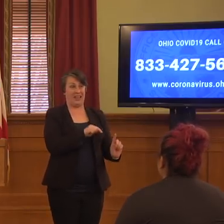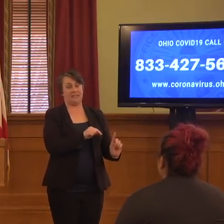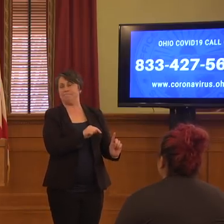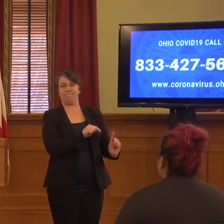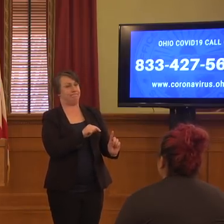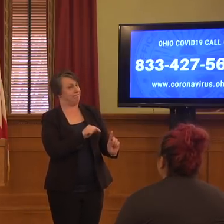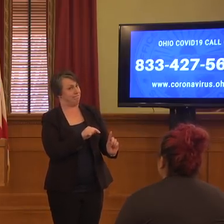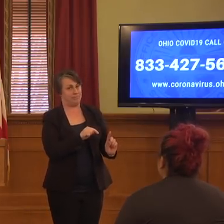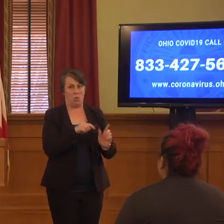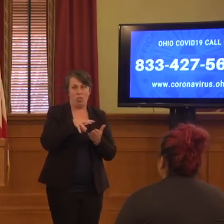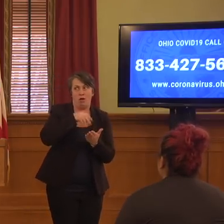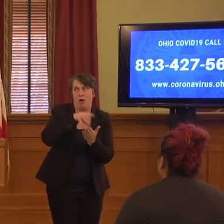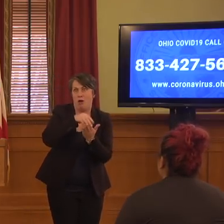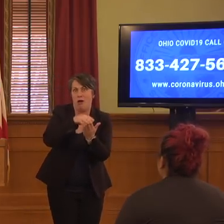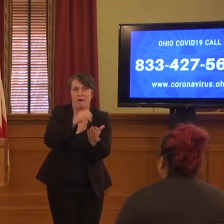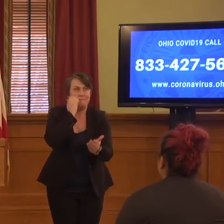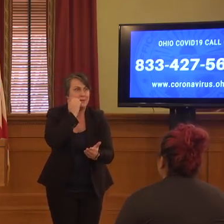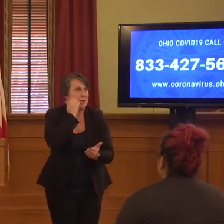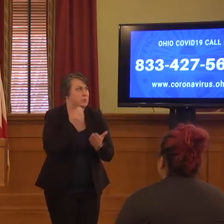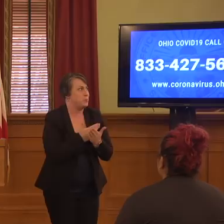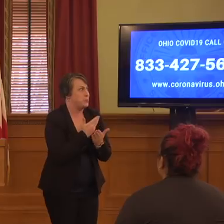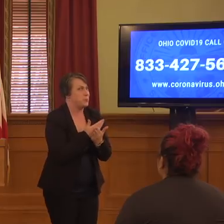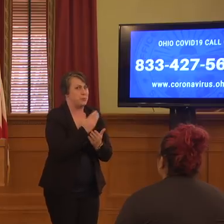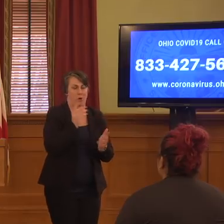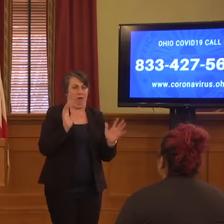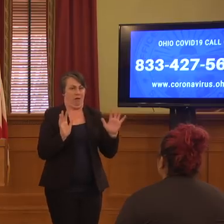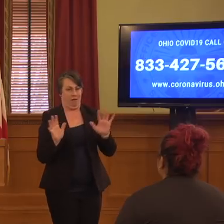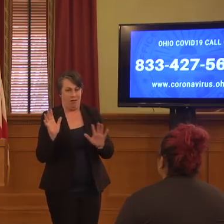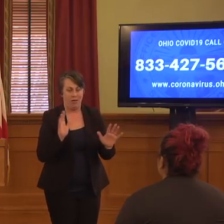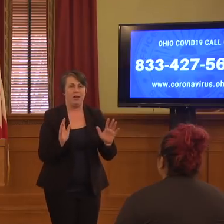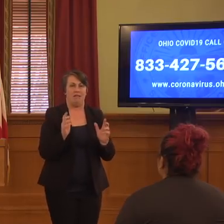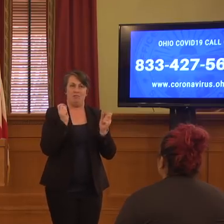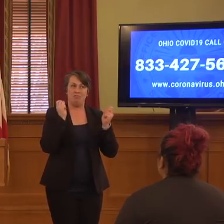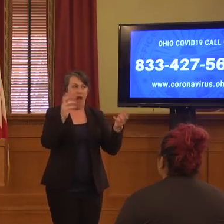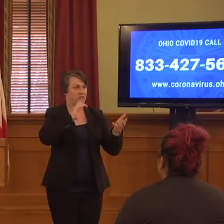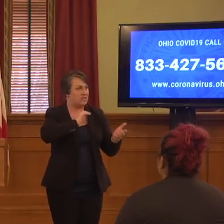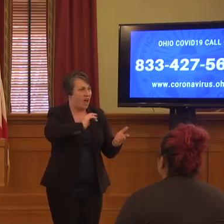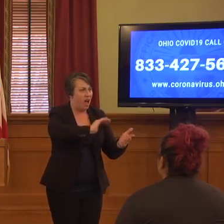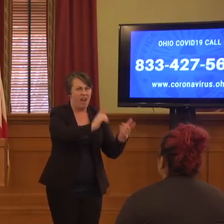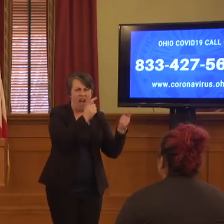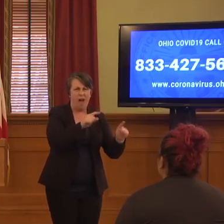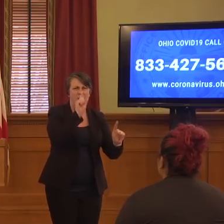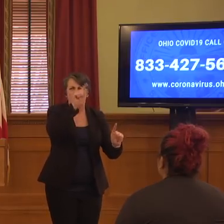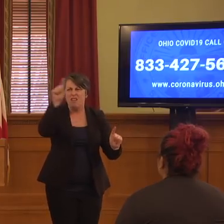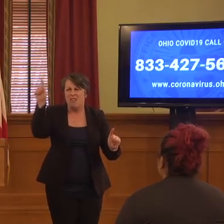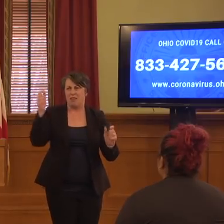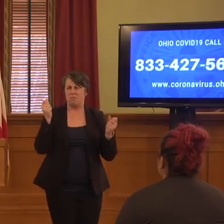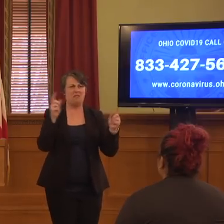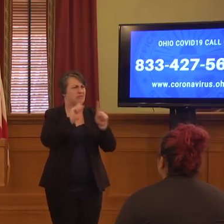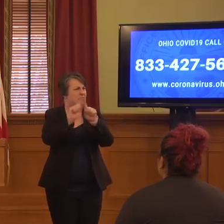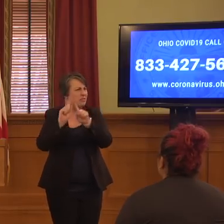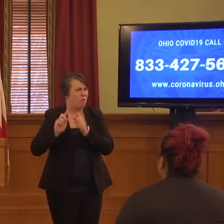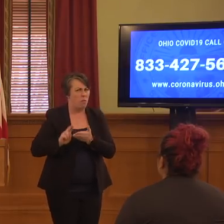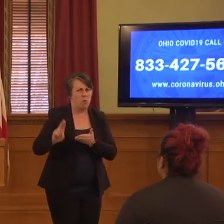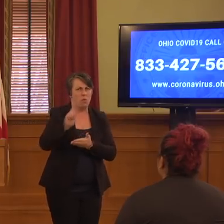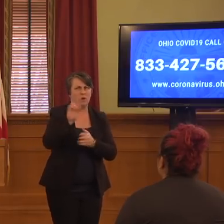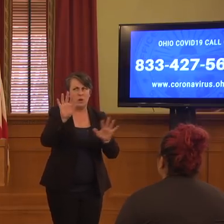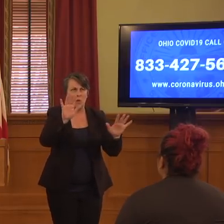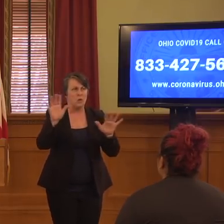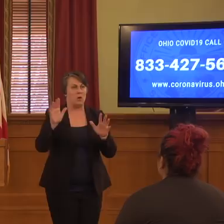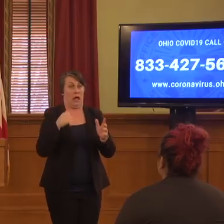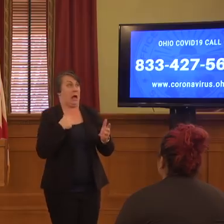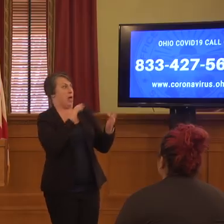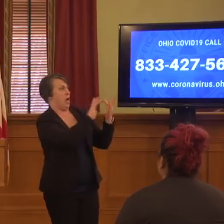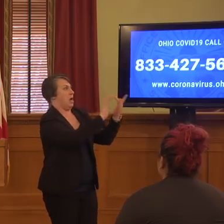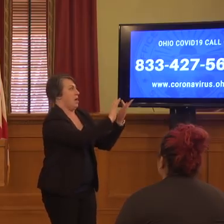work in some of our best universities, at Hopkins, at Chapel Hill, at Harvard. You know, I'm in consultation with some folks.